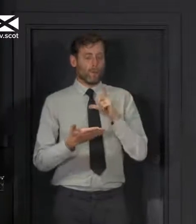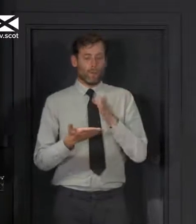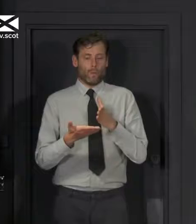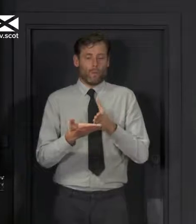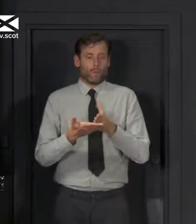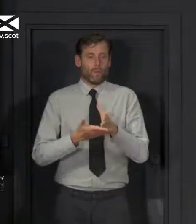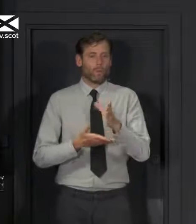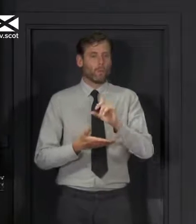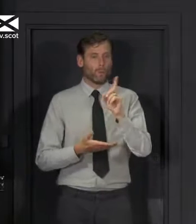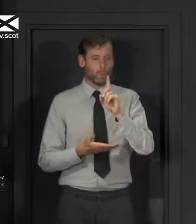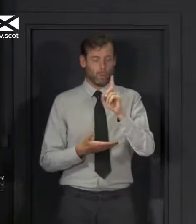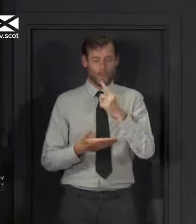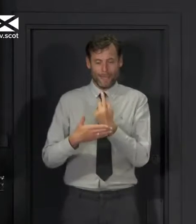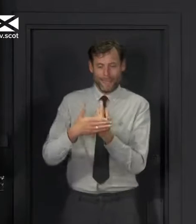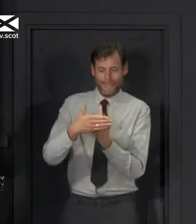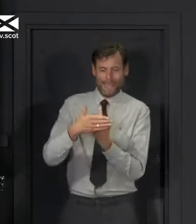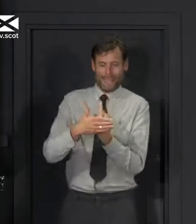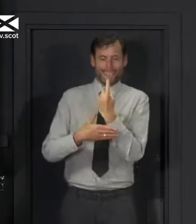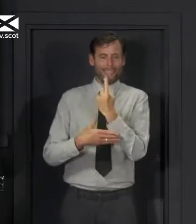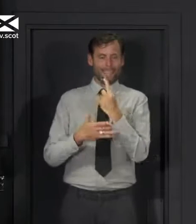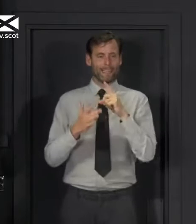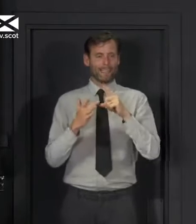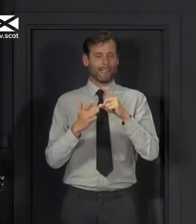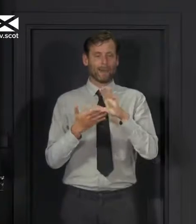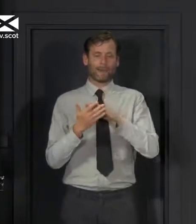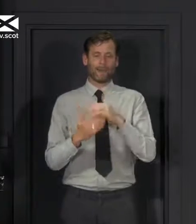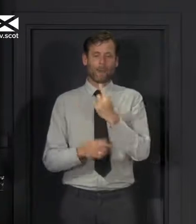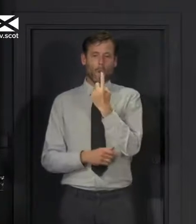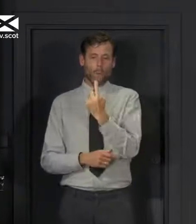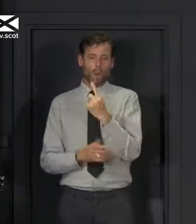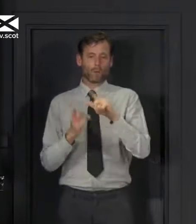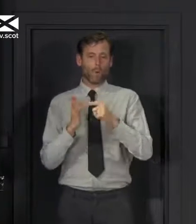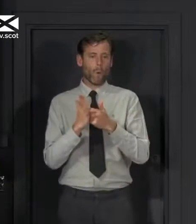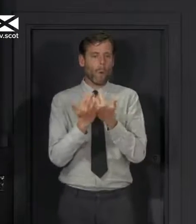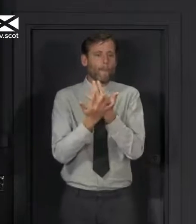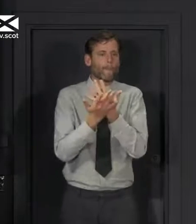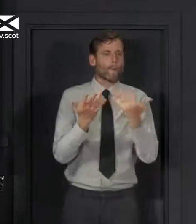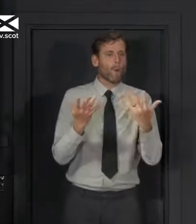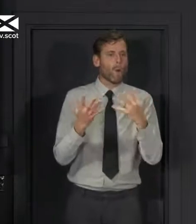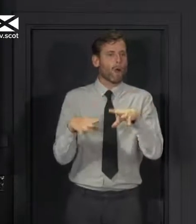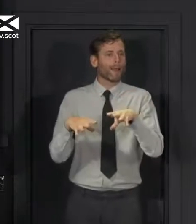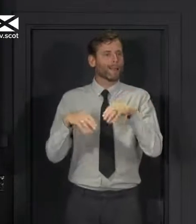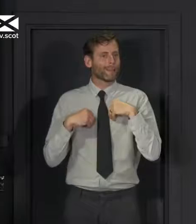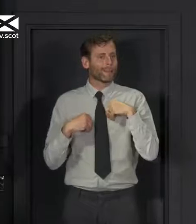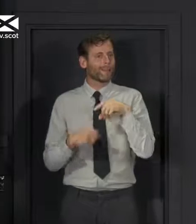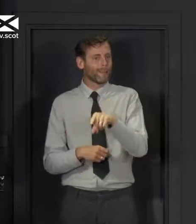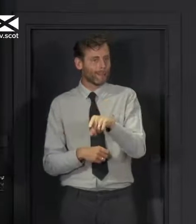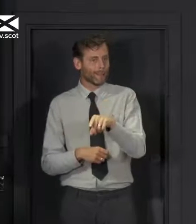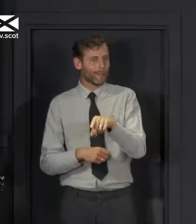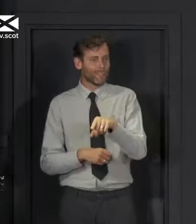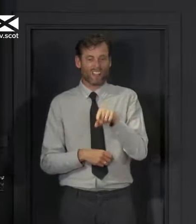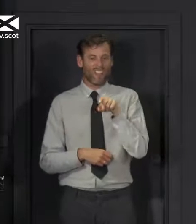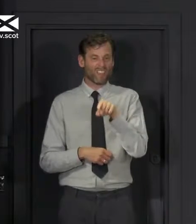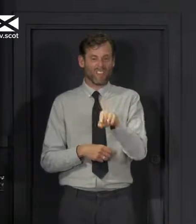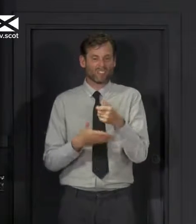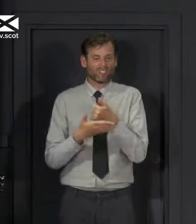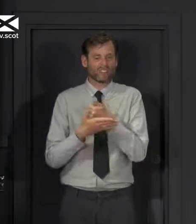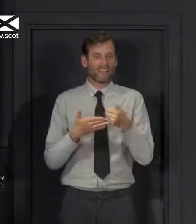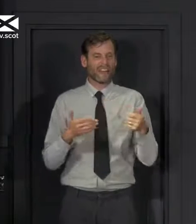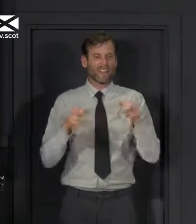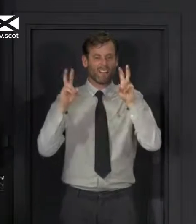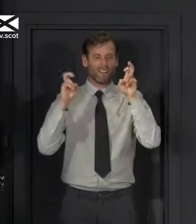between describing incidents, which is one or more case, and how that is a standard